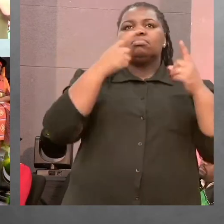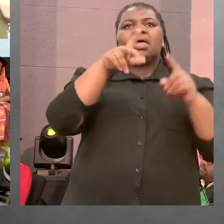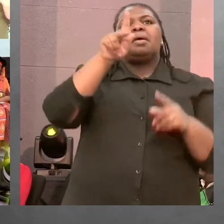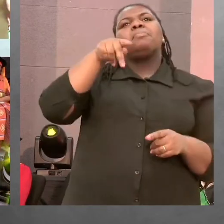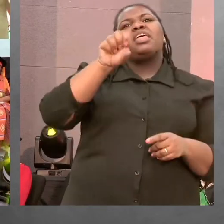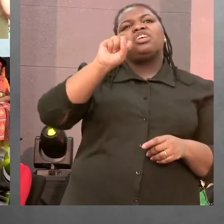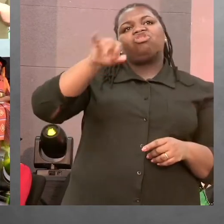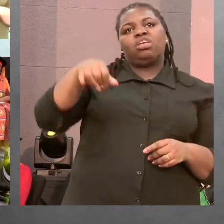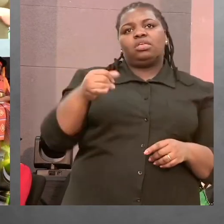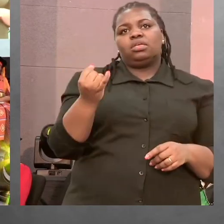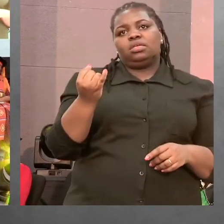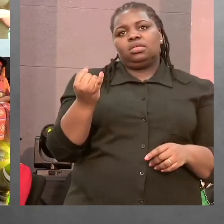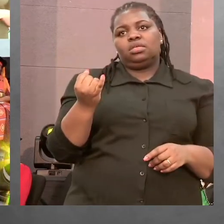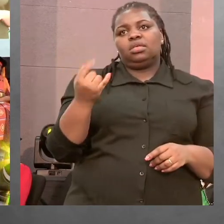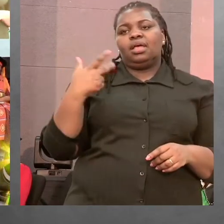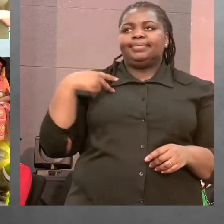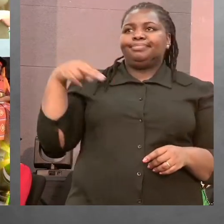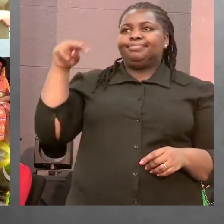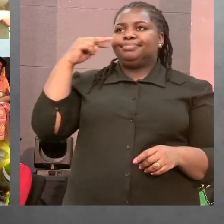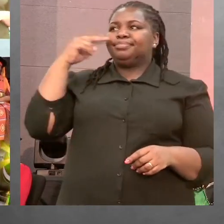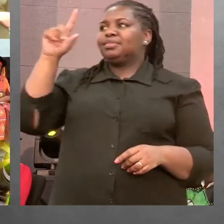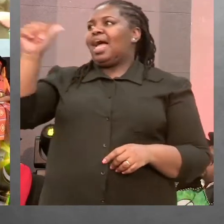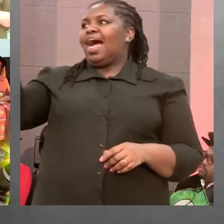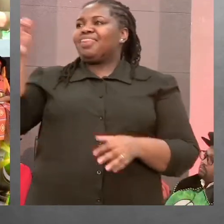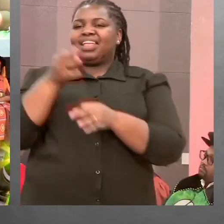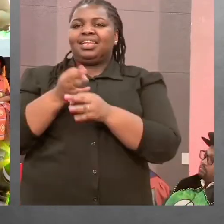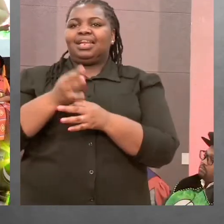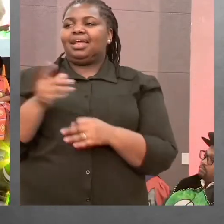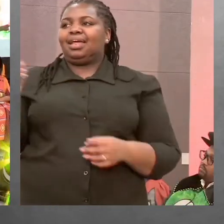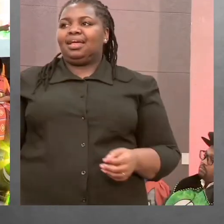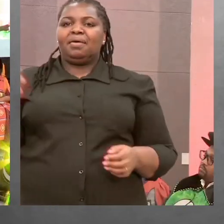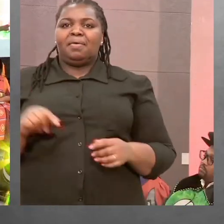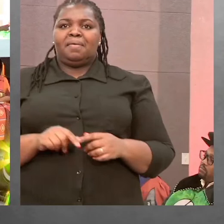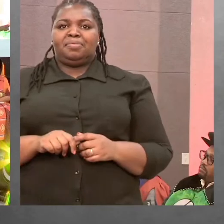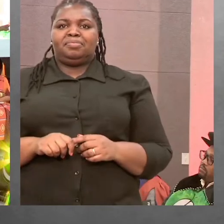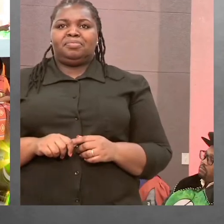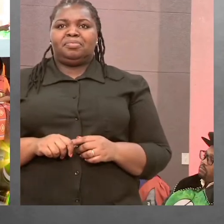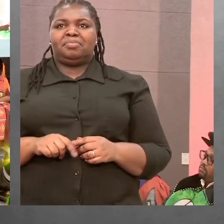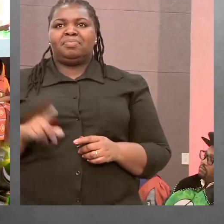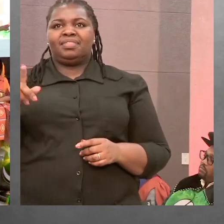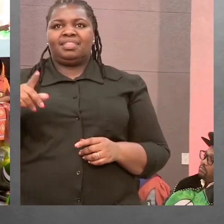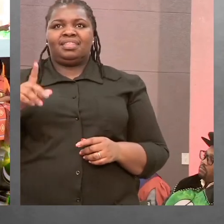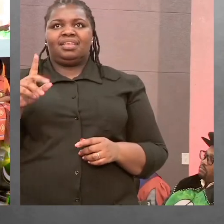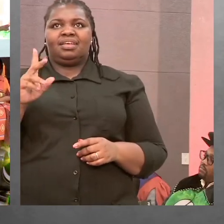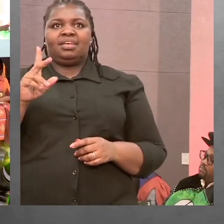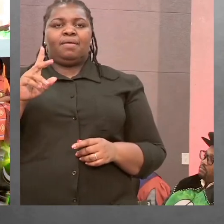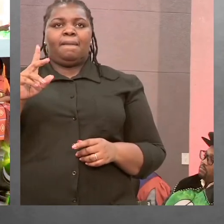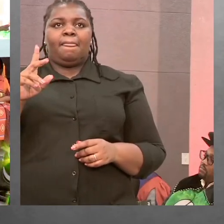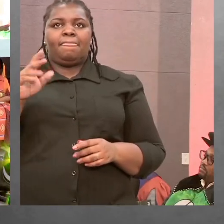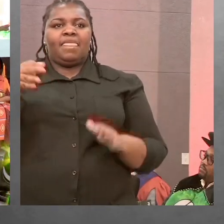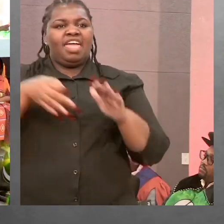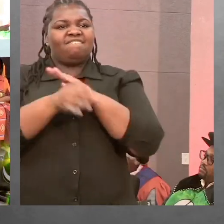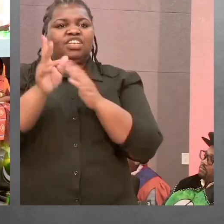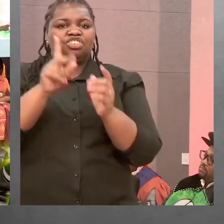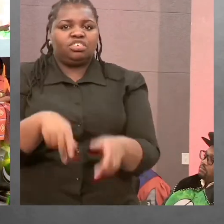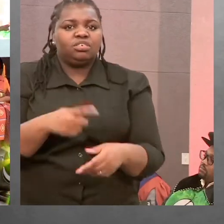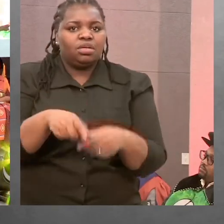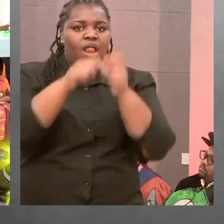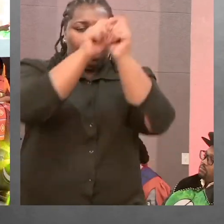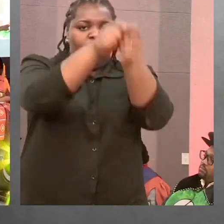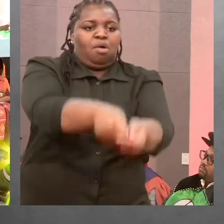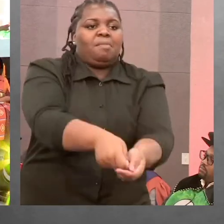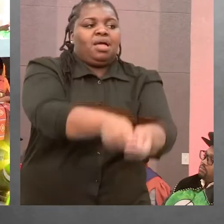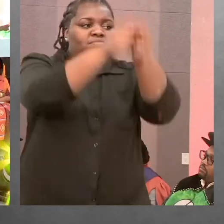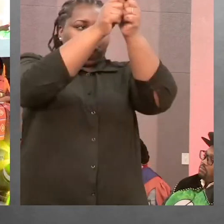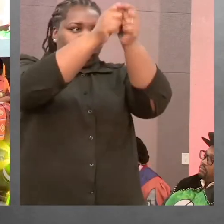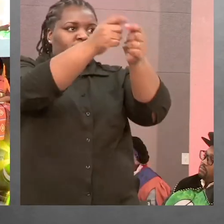John's. The Kaiselo ngomnyutata pa oloba crayfish.